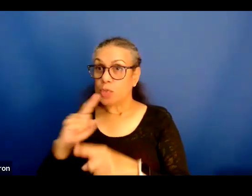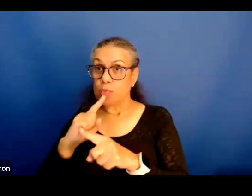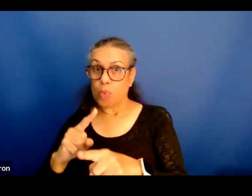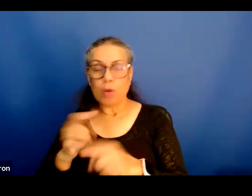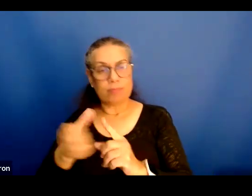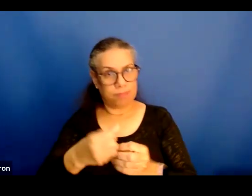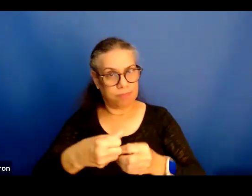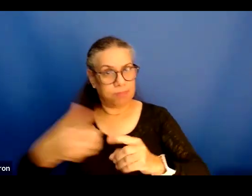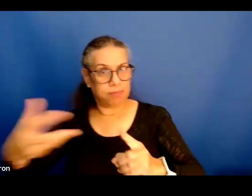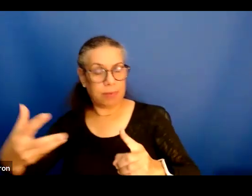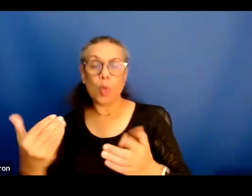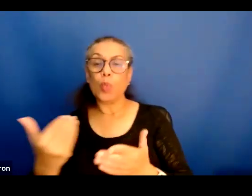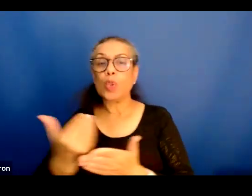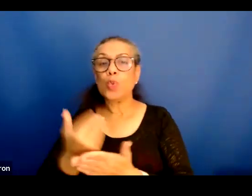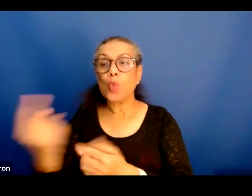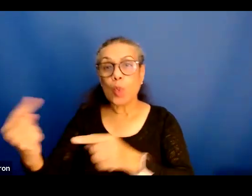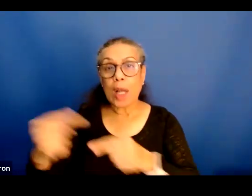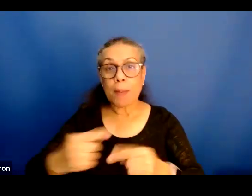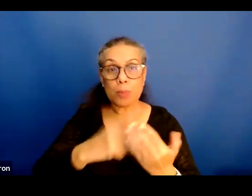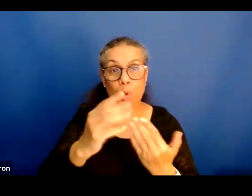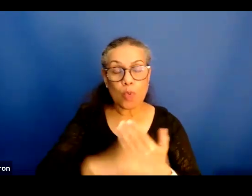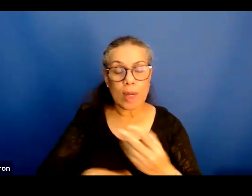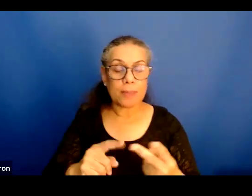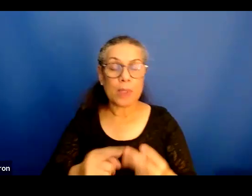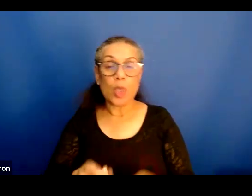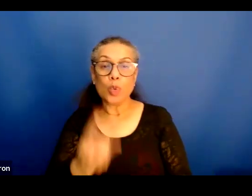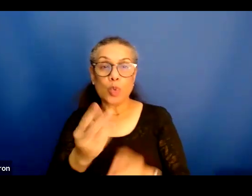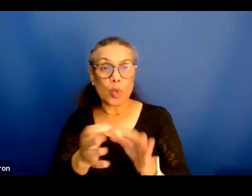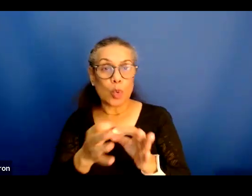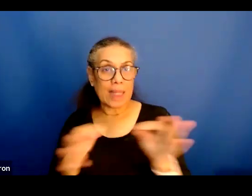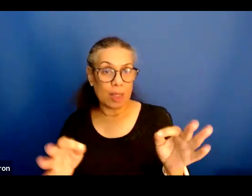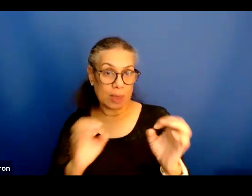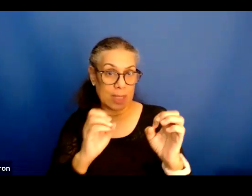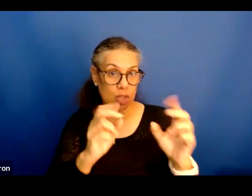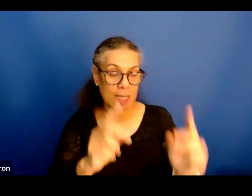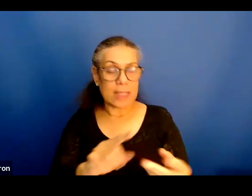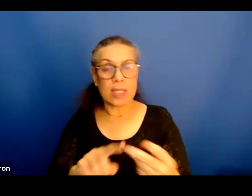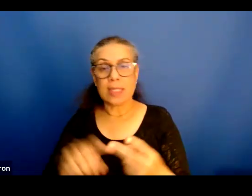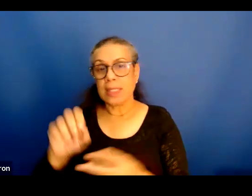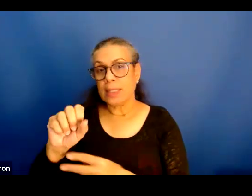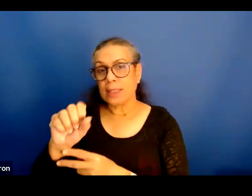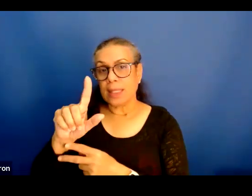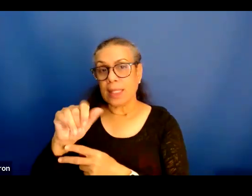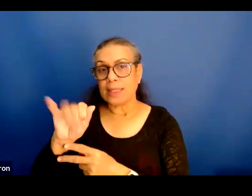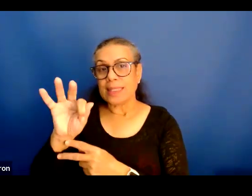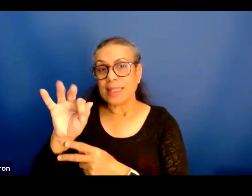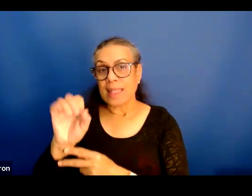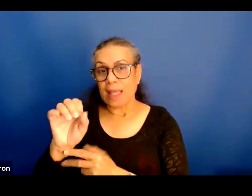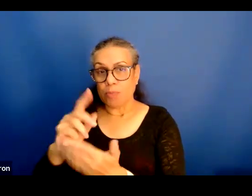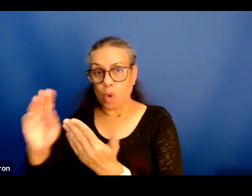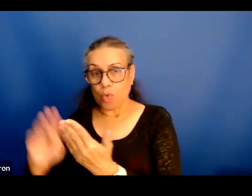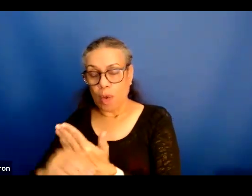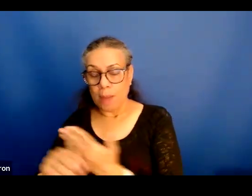including newcomer programs, dual language bilingual education, SLIFE programming, helping us to